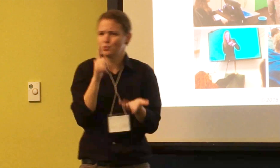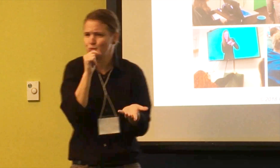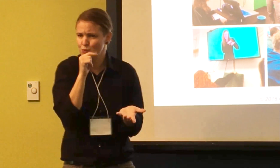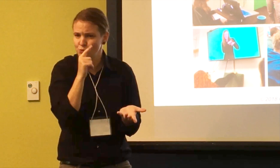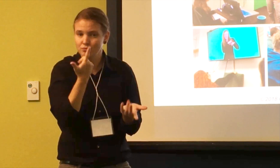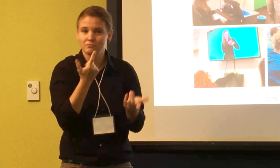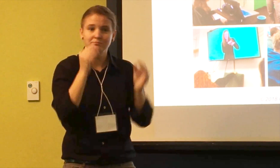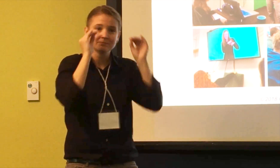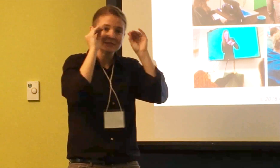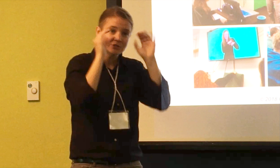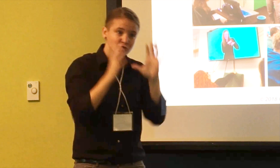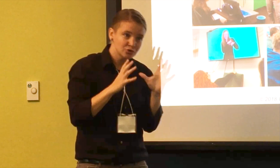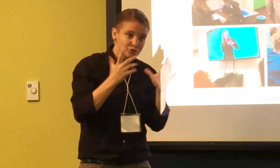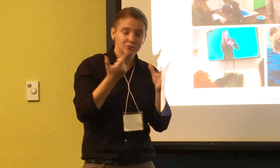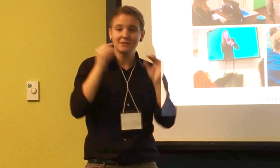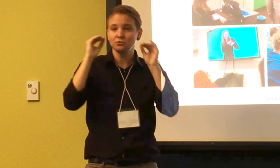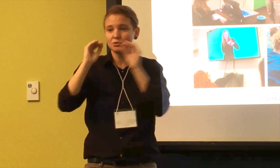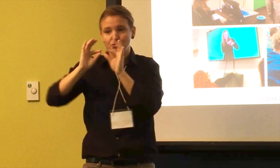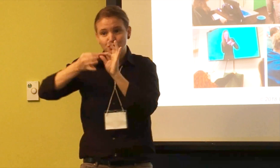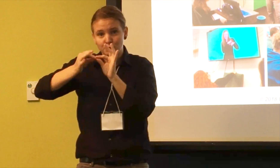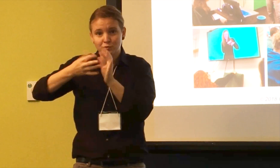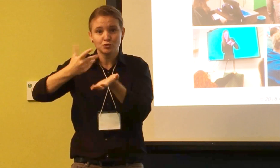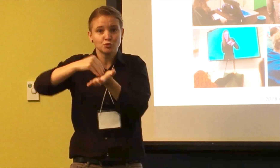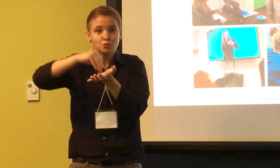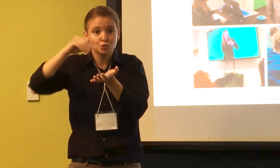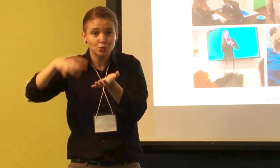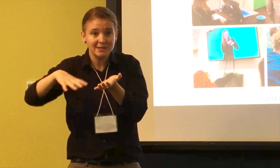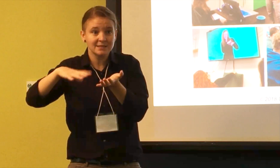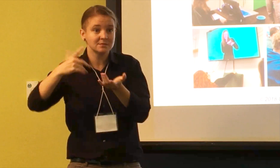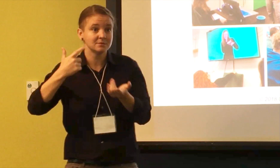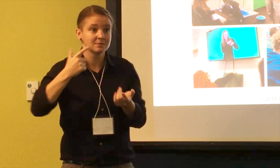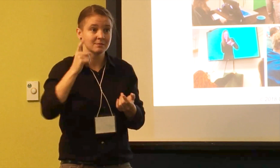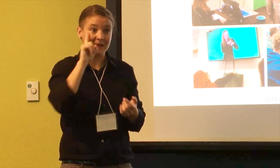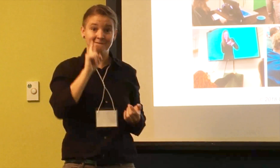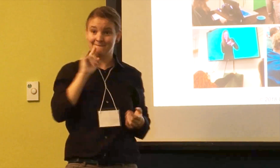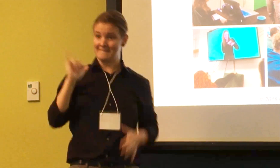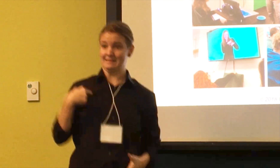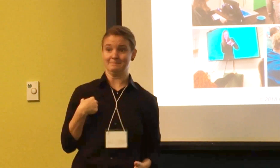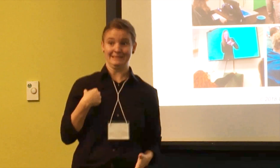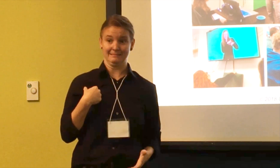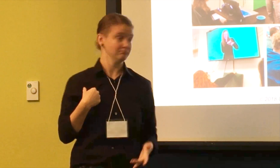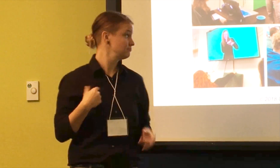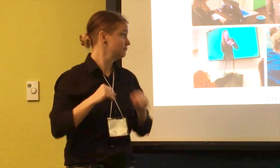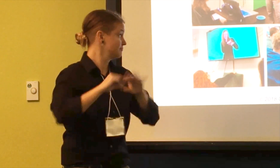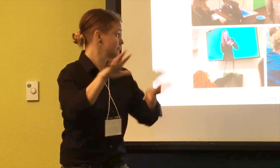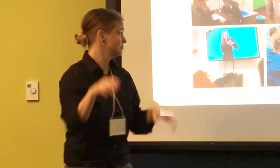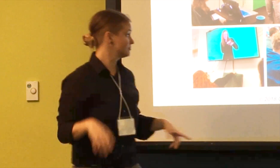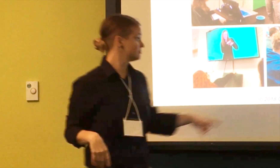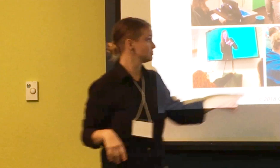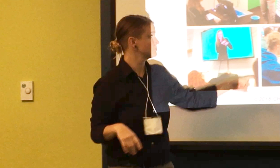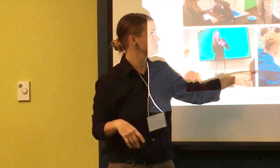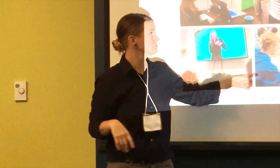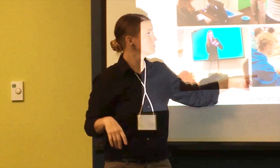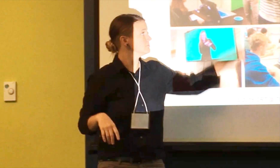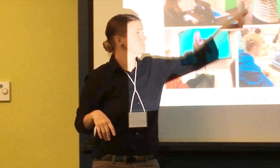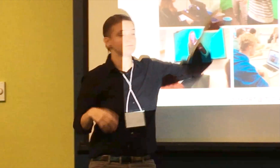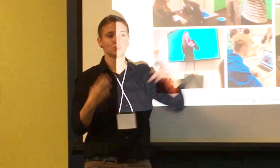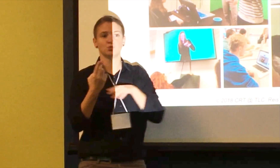whole series of review processes and finally ultimately release, who do we release the content to? We release